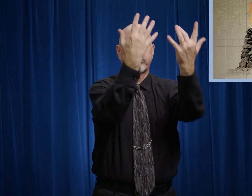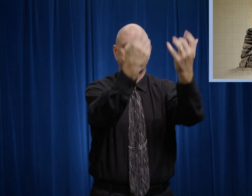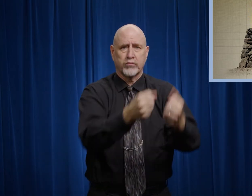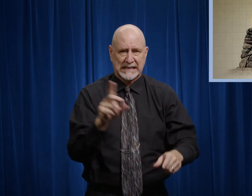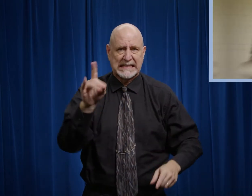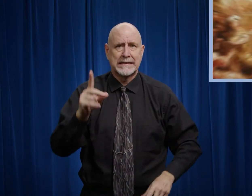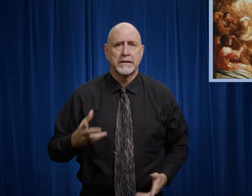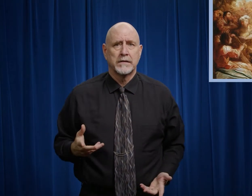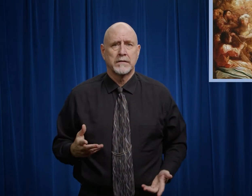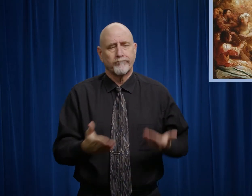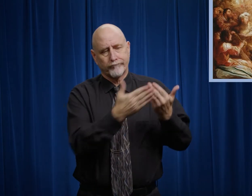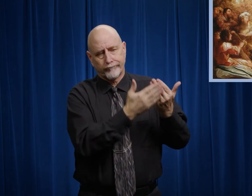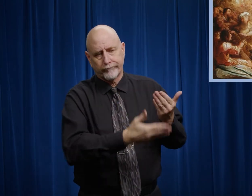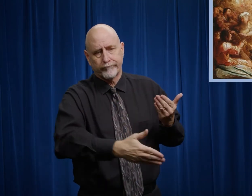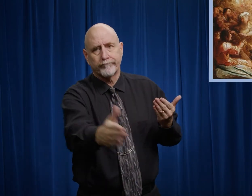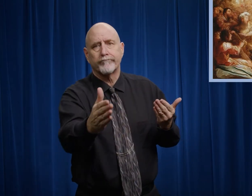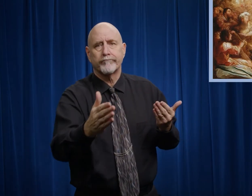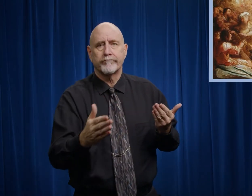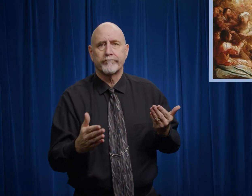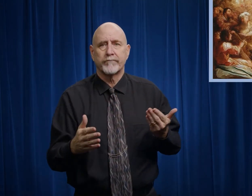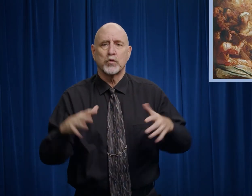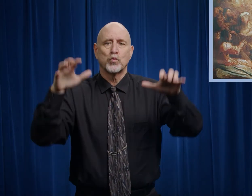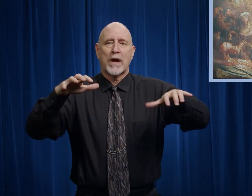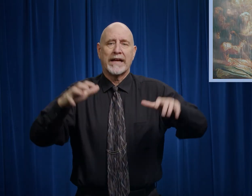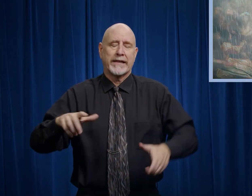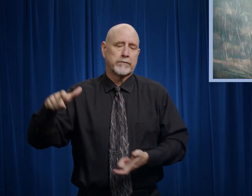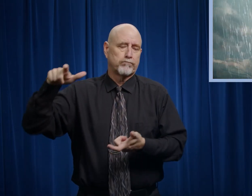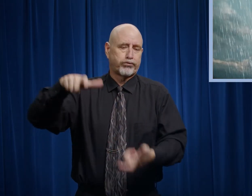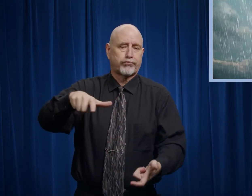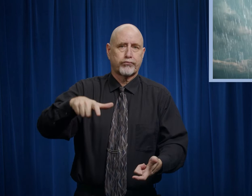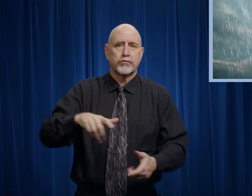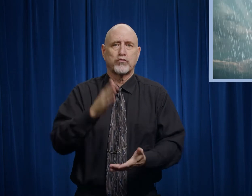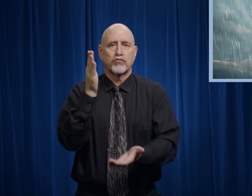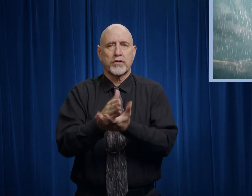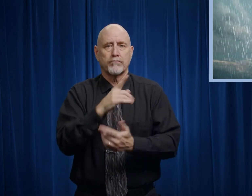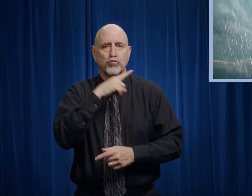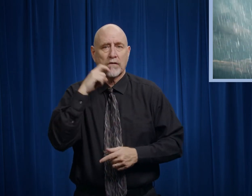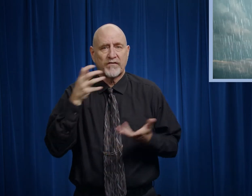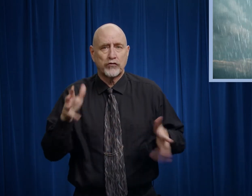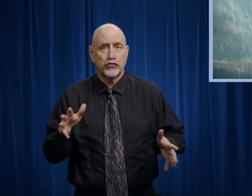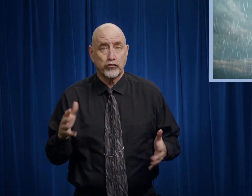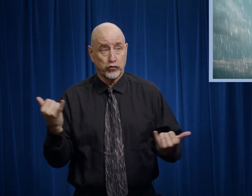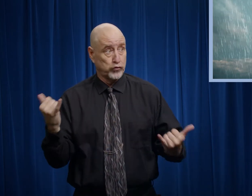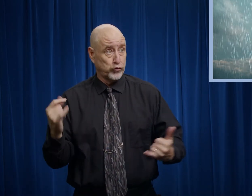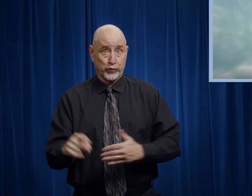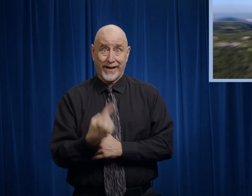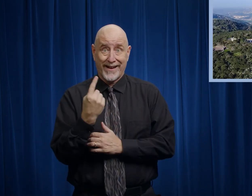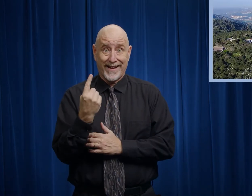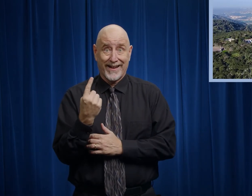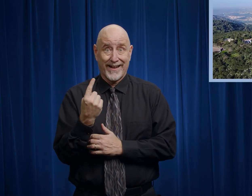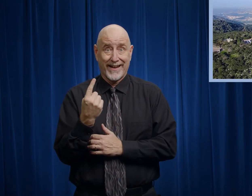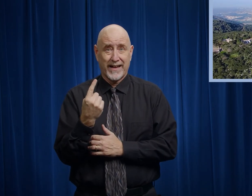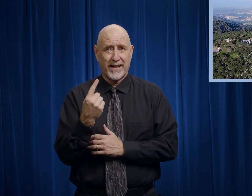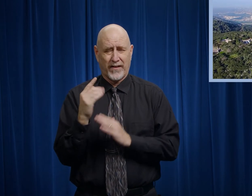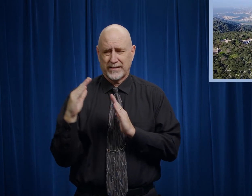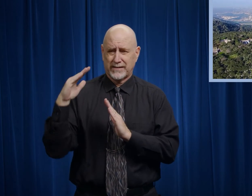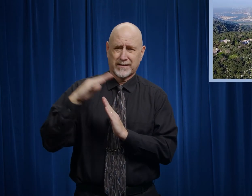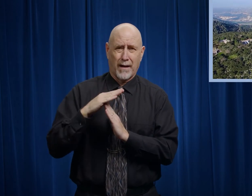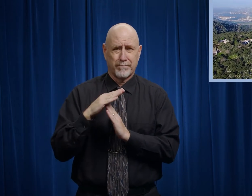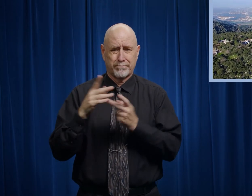did, and thereafter brought the needed rain to end the drought. Today, on one of the highest